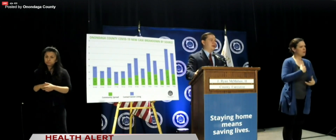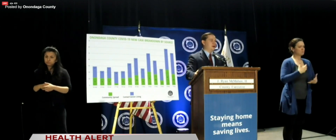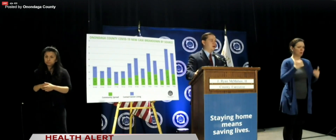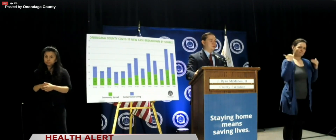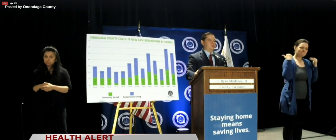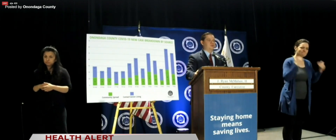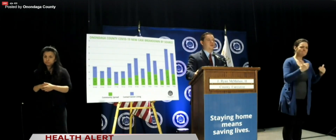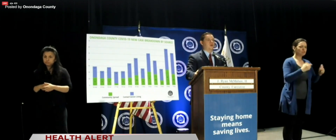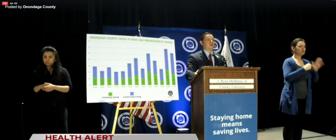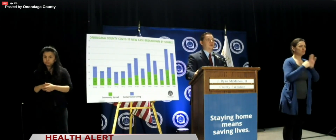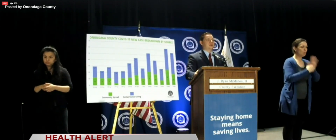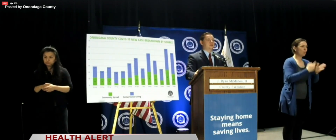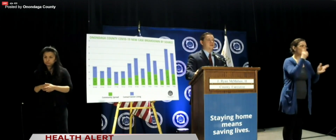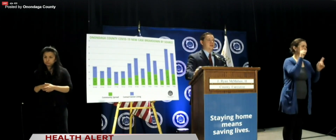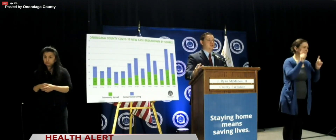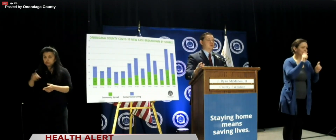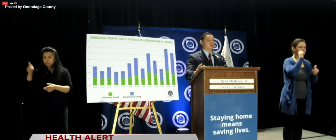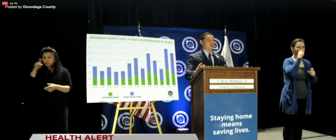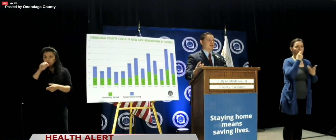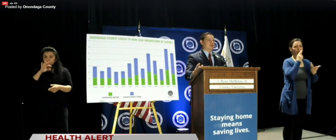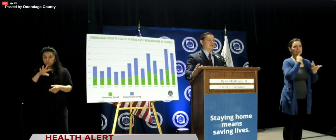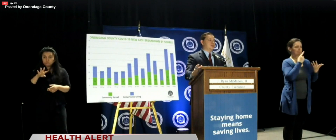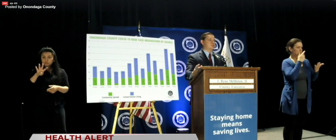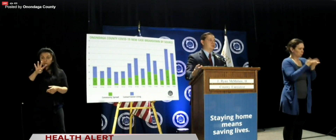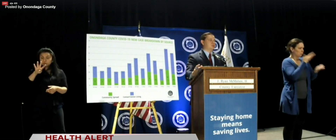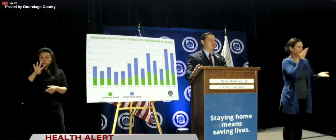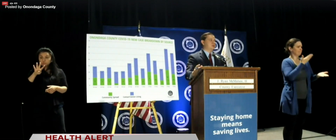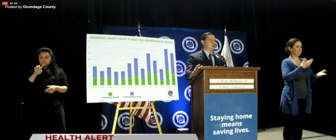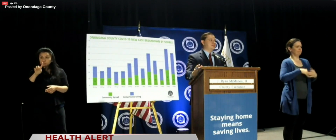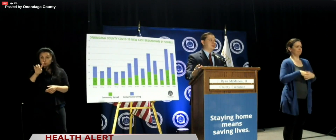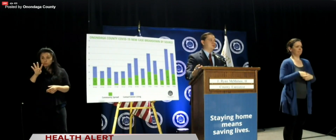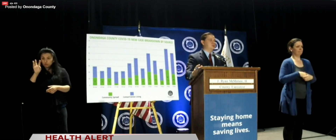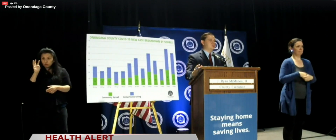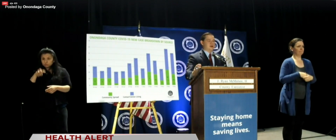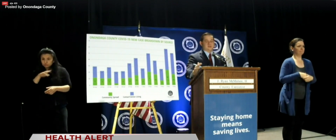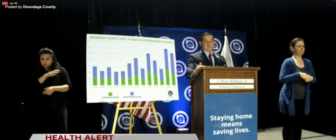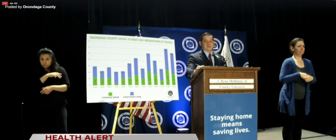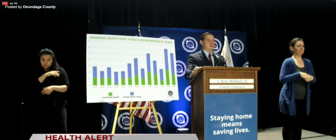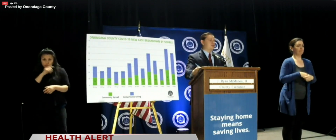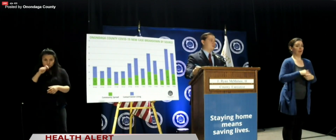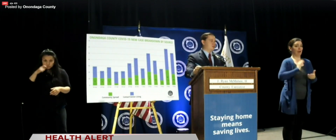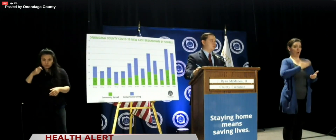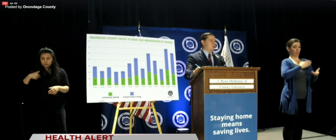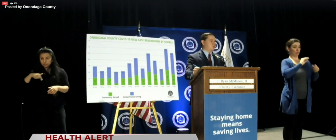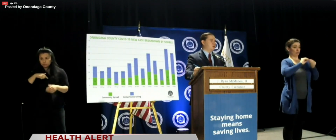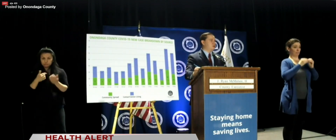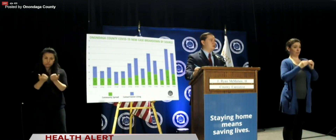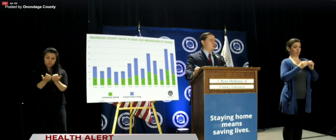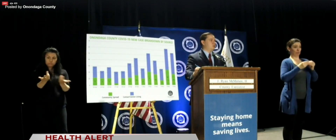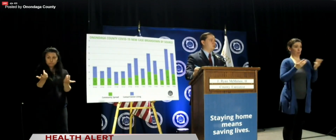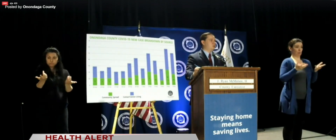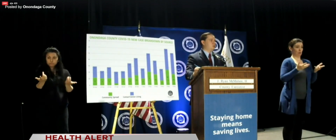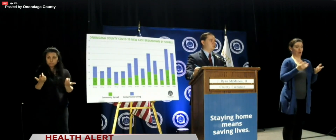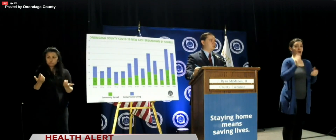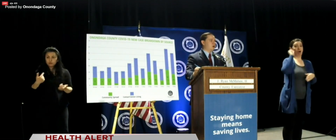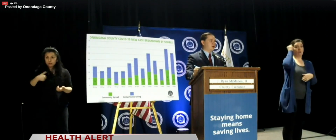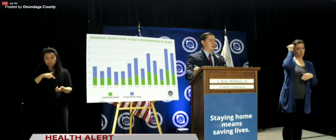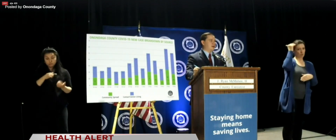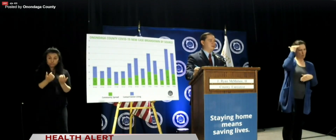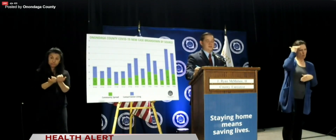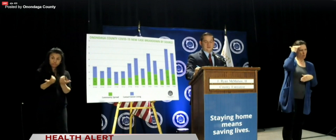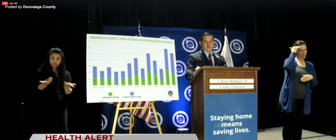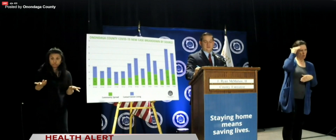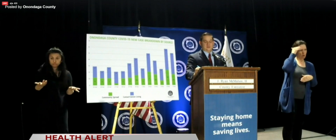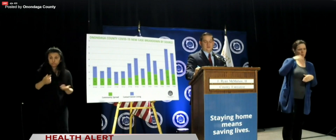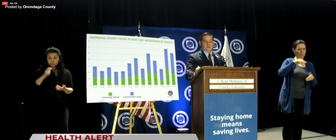will hit our numbers. So the state should be working on the assumption that Central is ready. 6 of 7 things we are ready